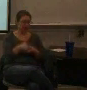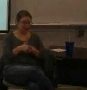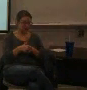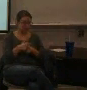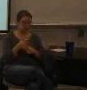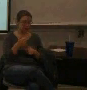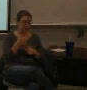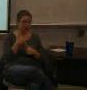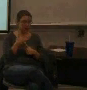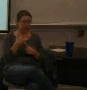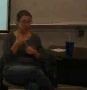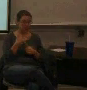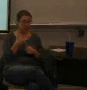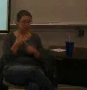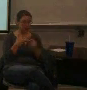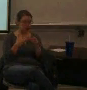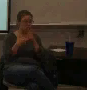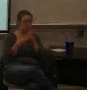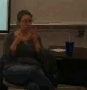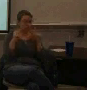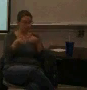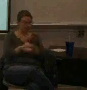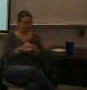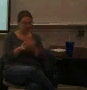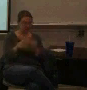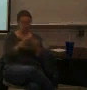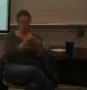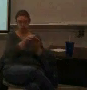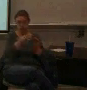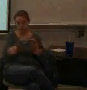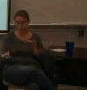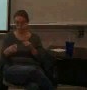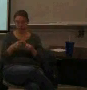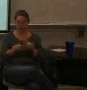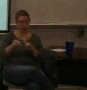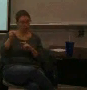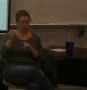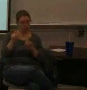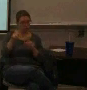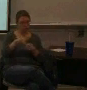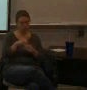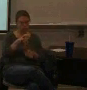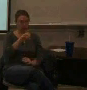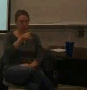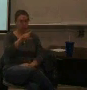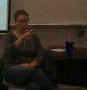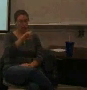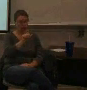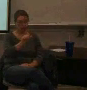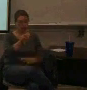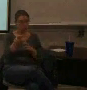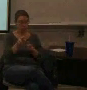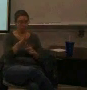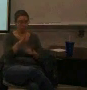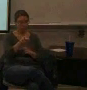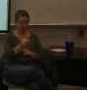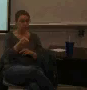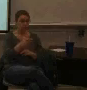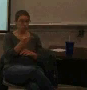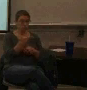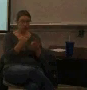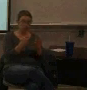and there was the water would come in there and it would spill out to the north and drain into the Columbia River basin. So it was a freshwater